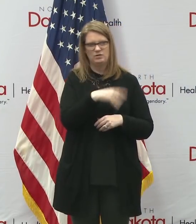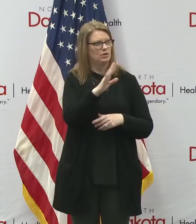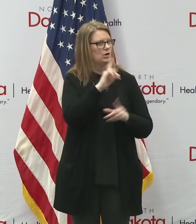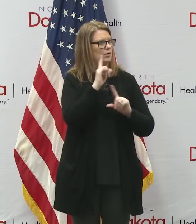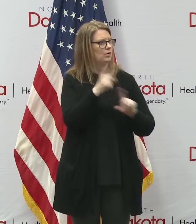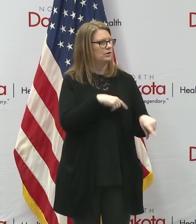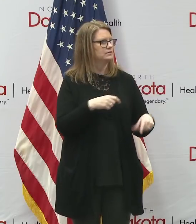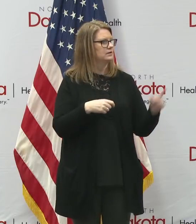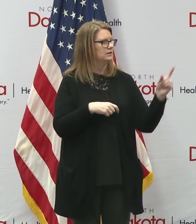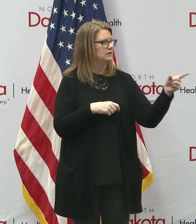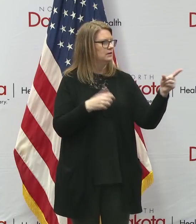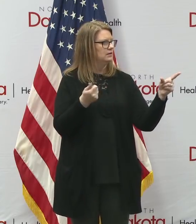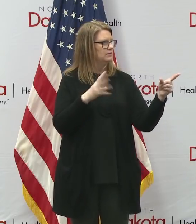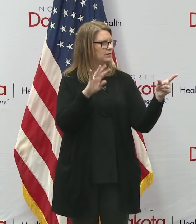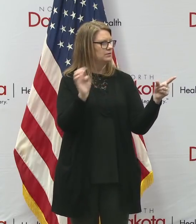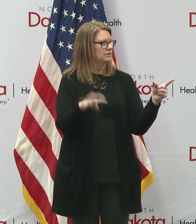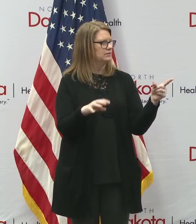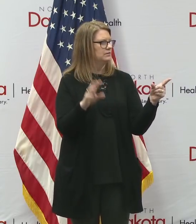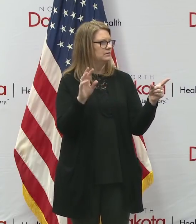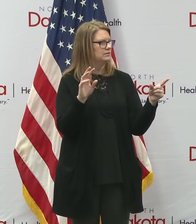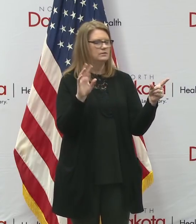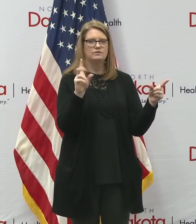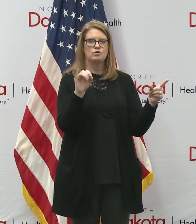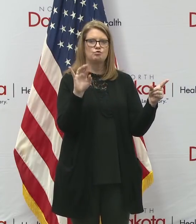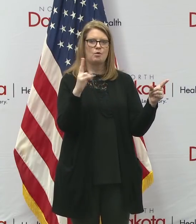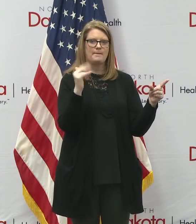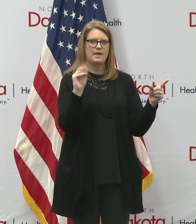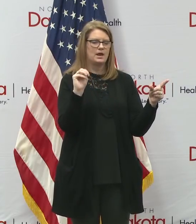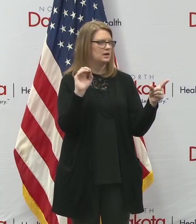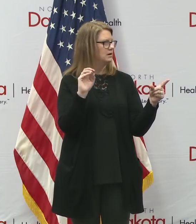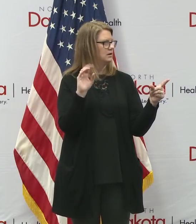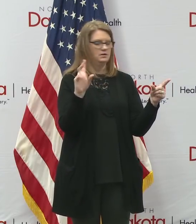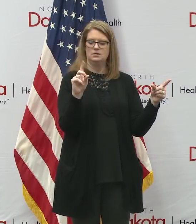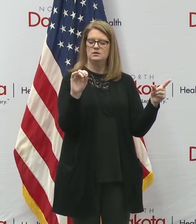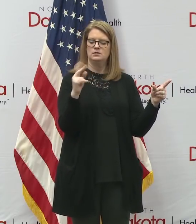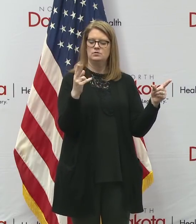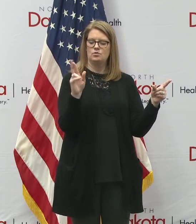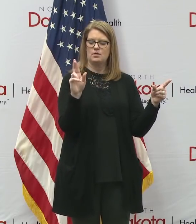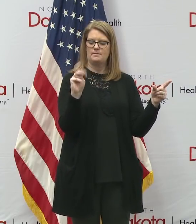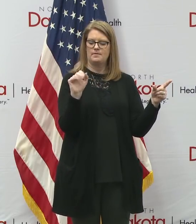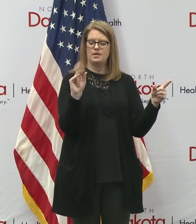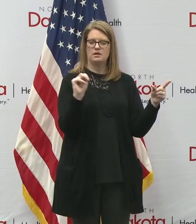A couple of questions, probably for Major General Dohrmann, about surge capacity.